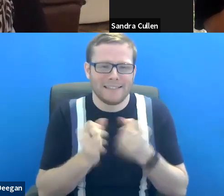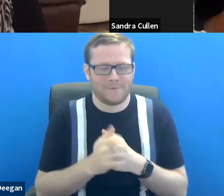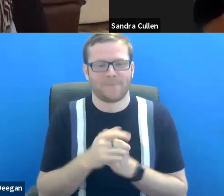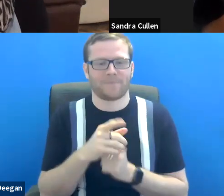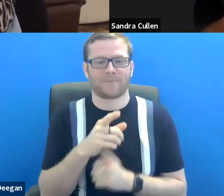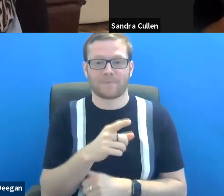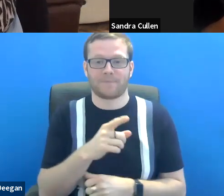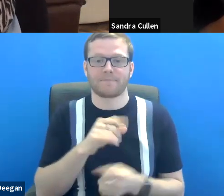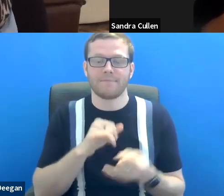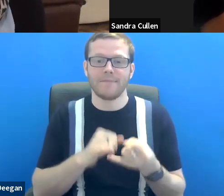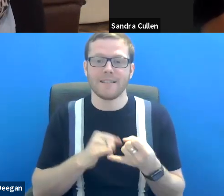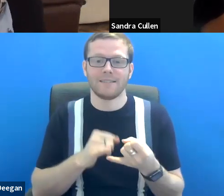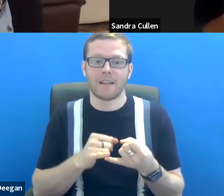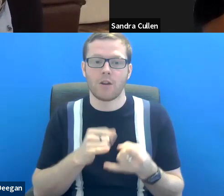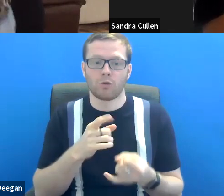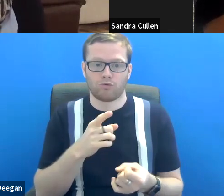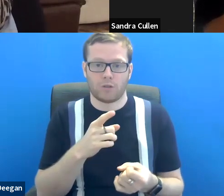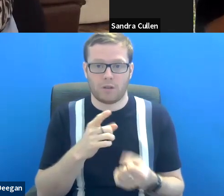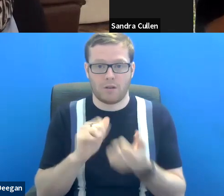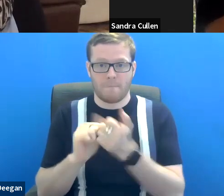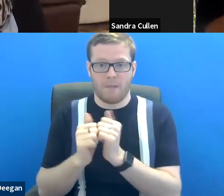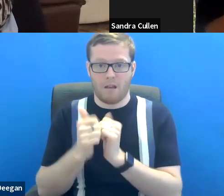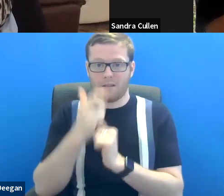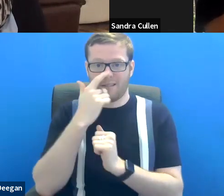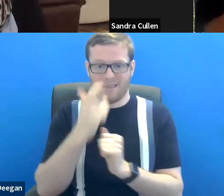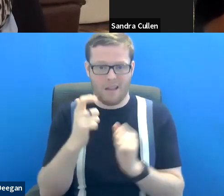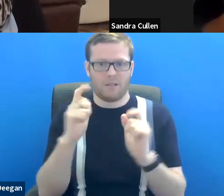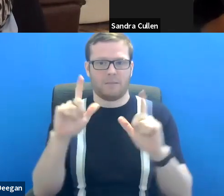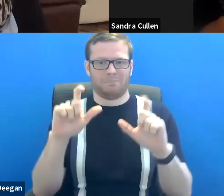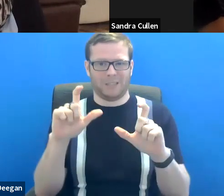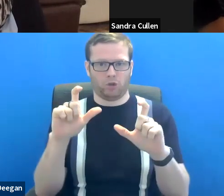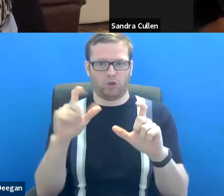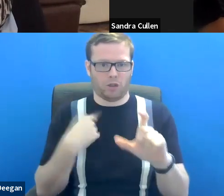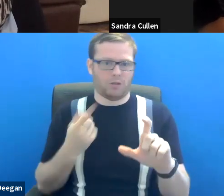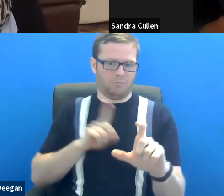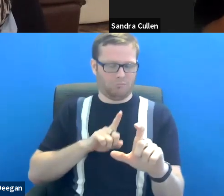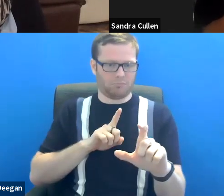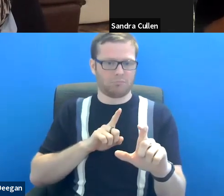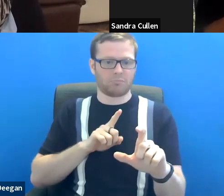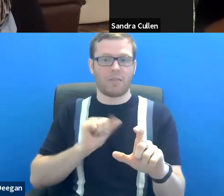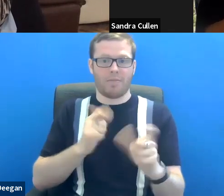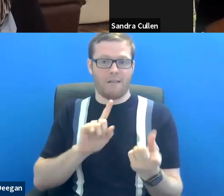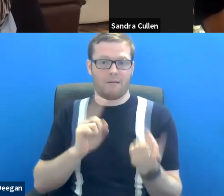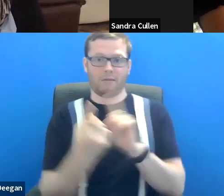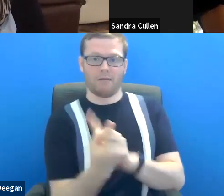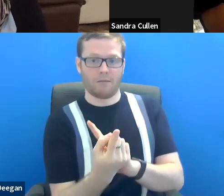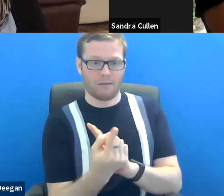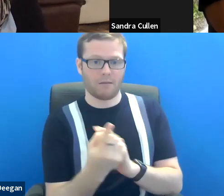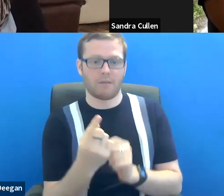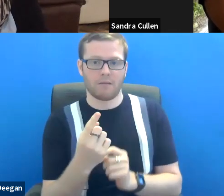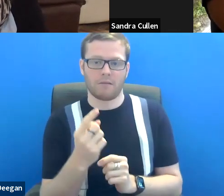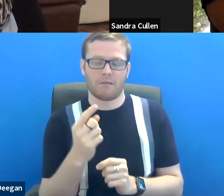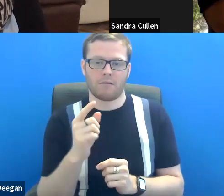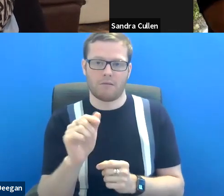If you want, have your partner do that one, obviously, and then have one of your partner. So, but a good one